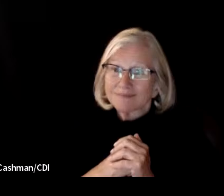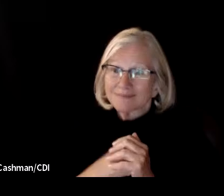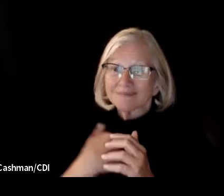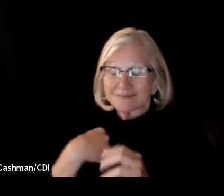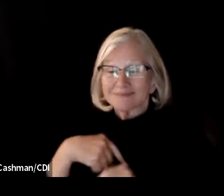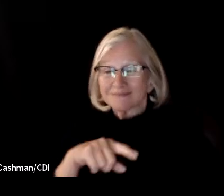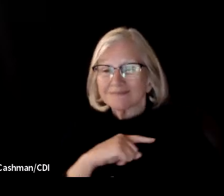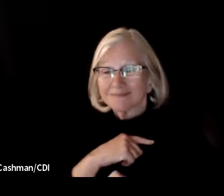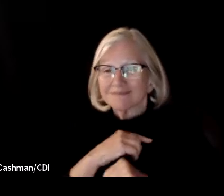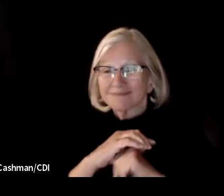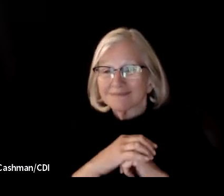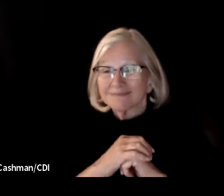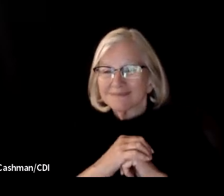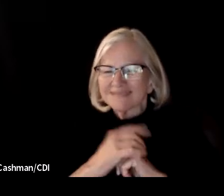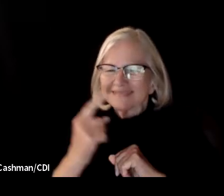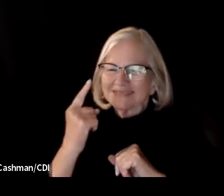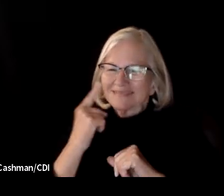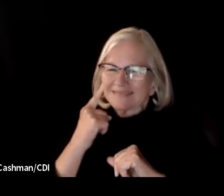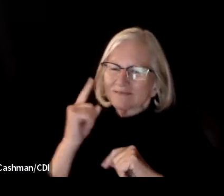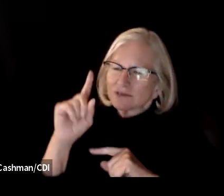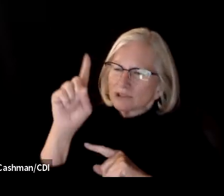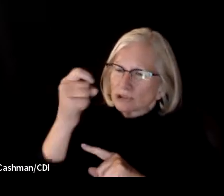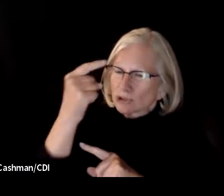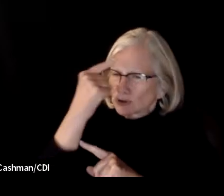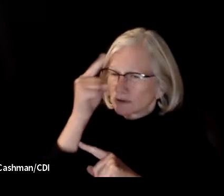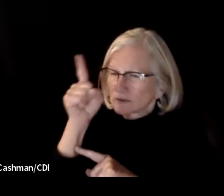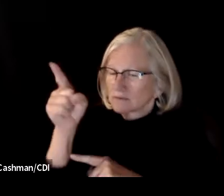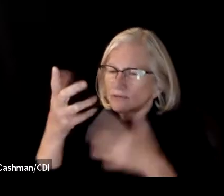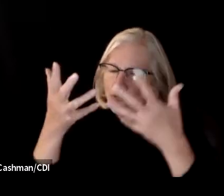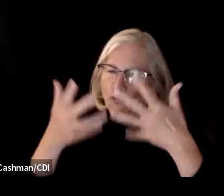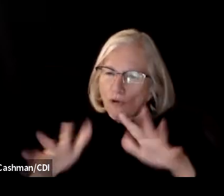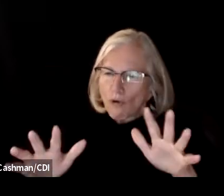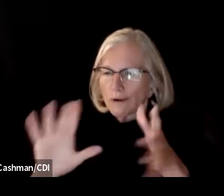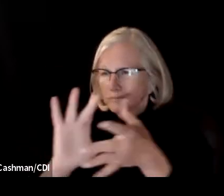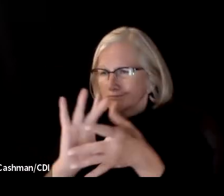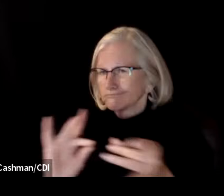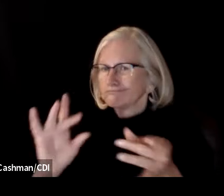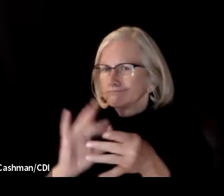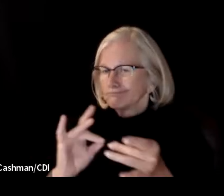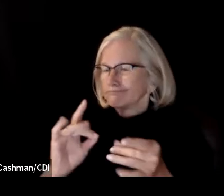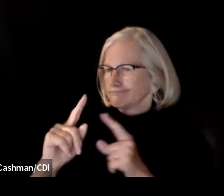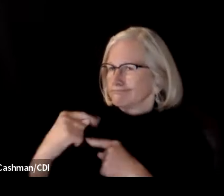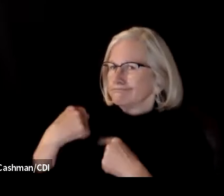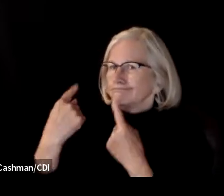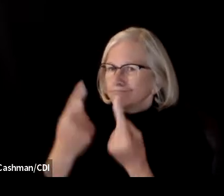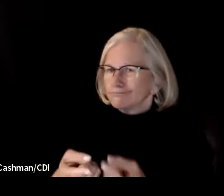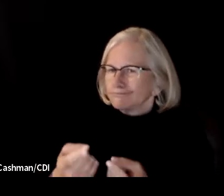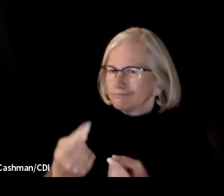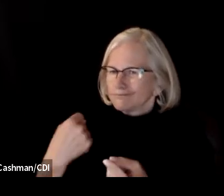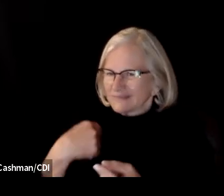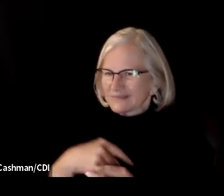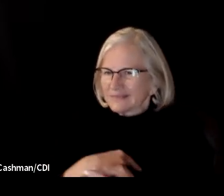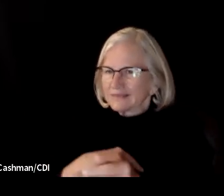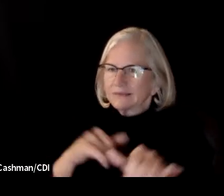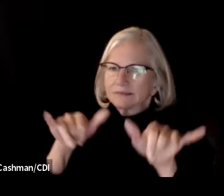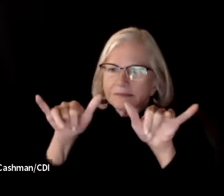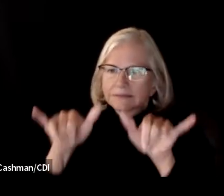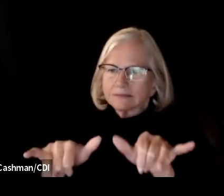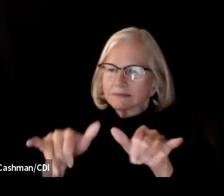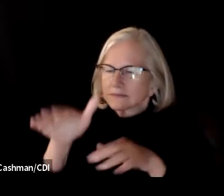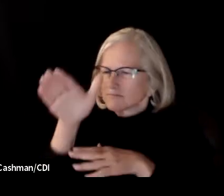I think the governor has said many a time that we will remain very vigilant about this,